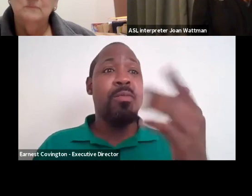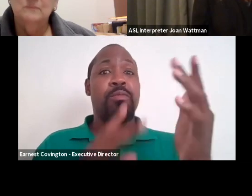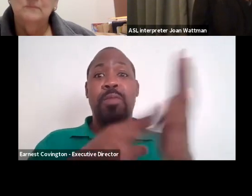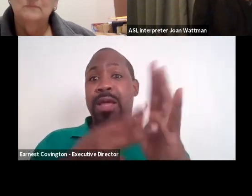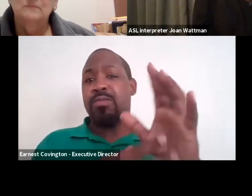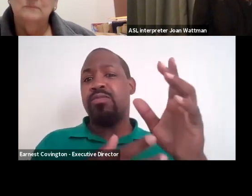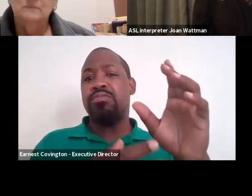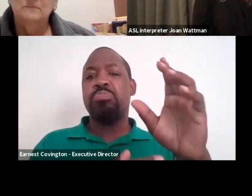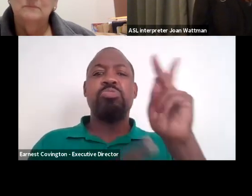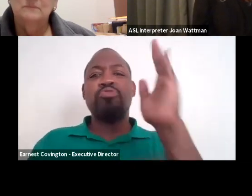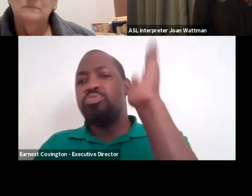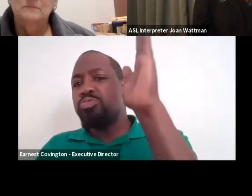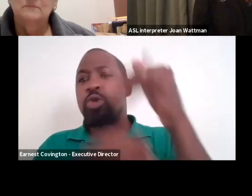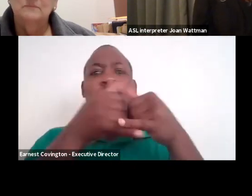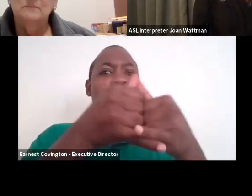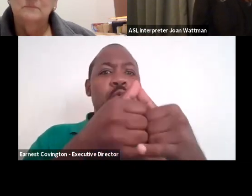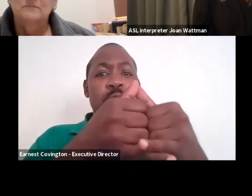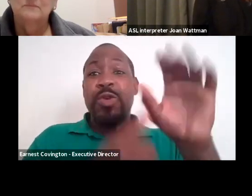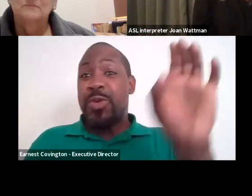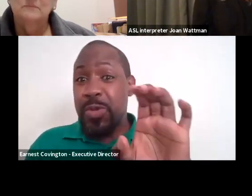out. Will it be hybrid?